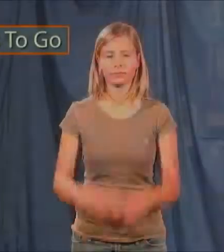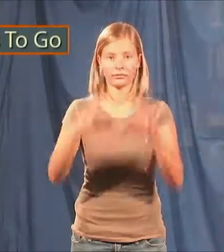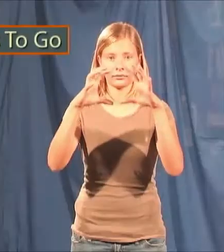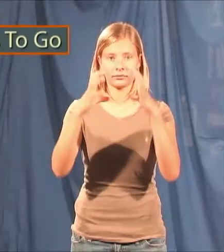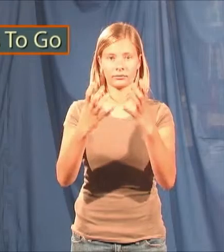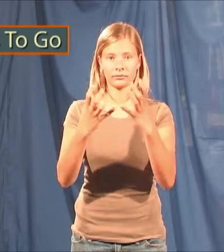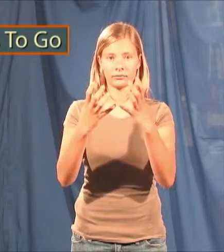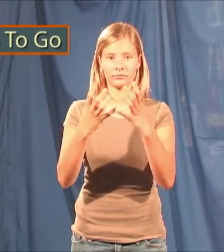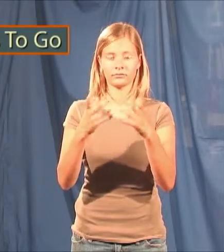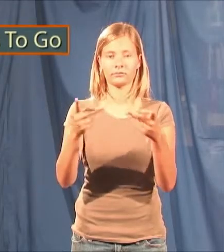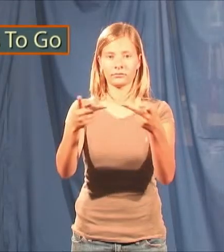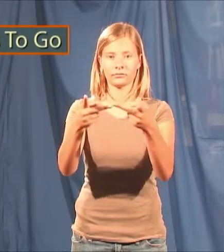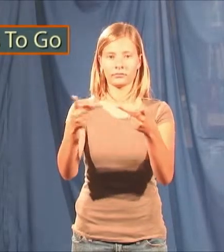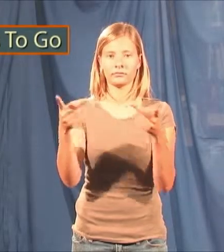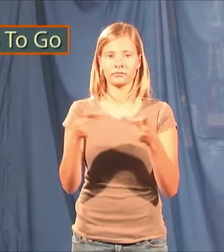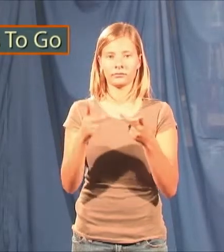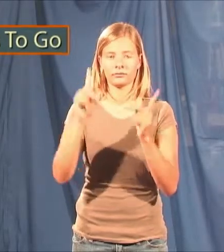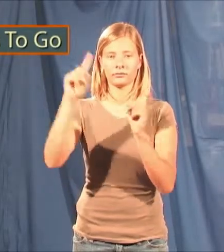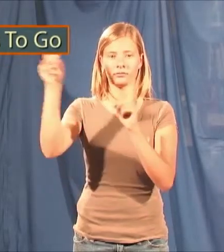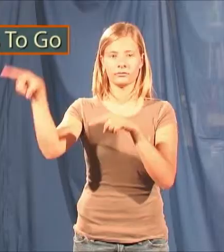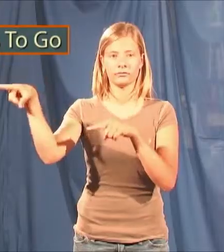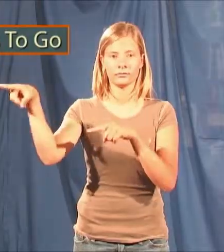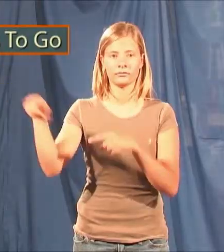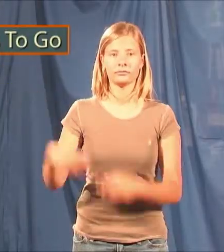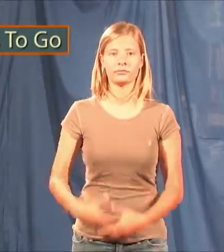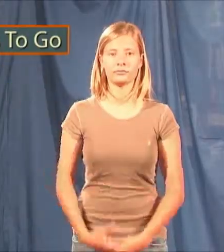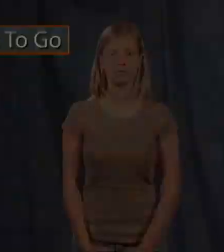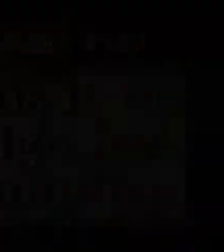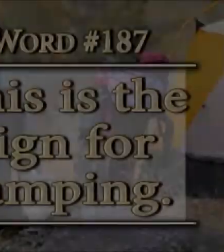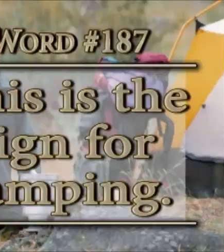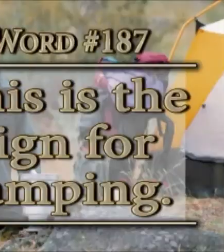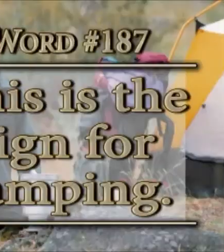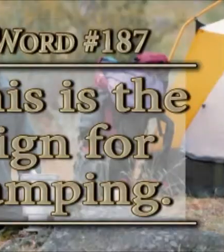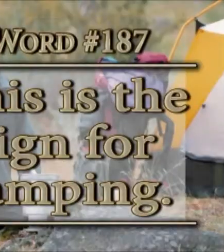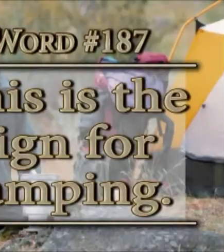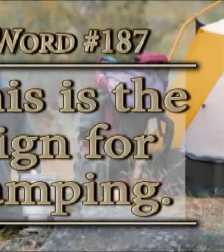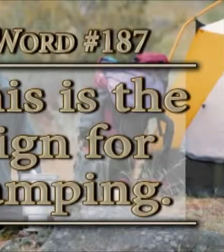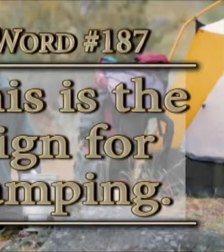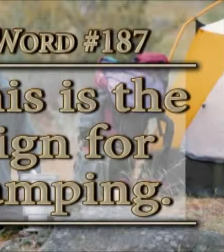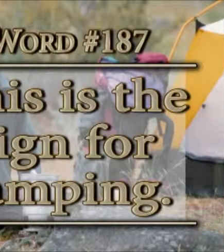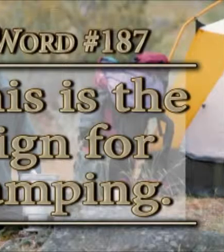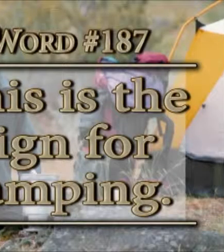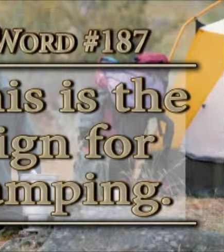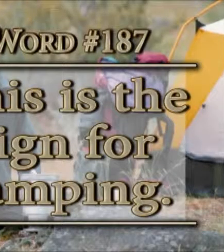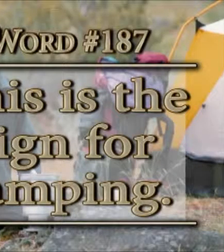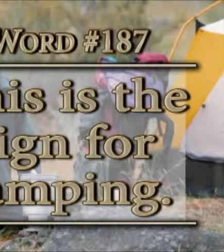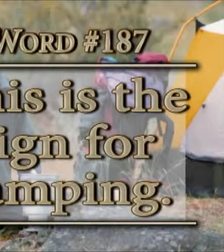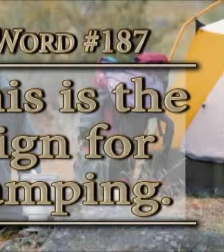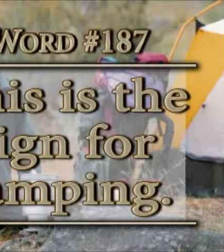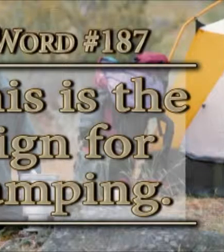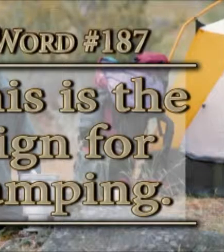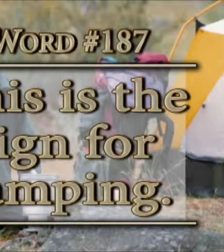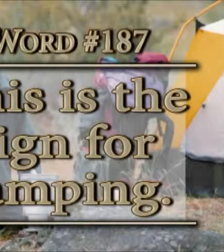This section is places to go. This is the sign for camping.